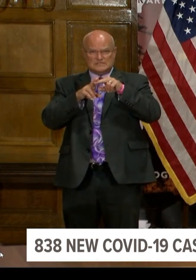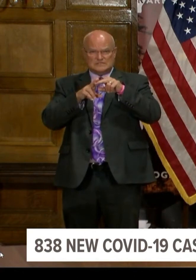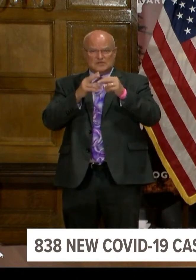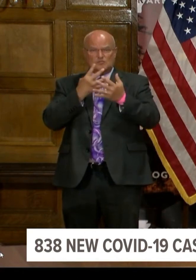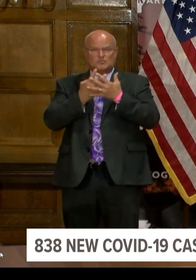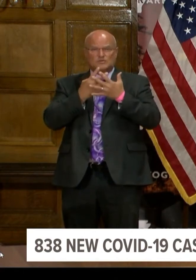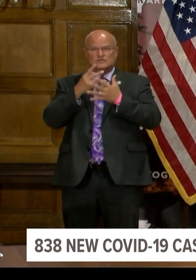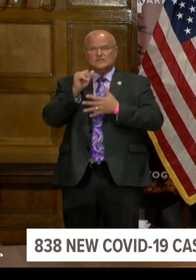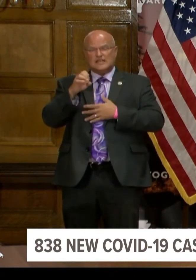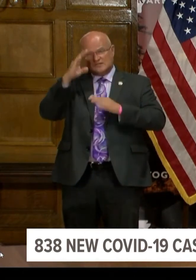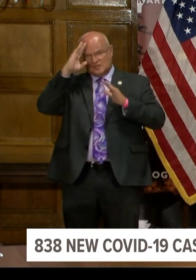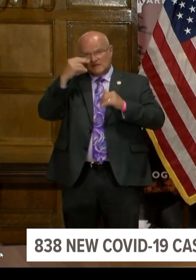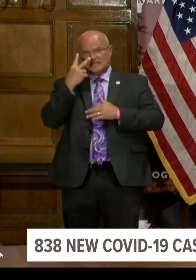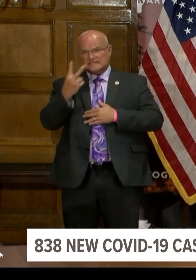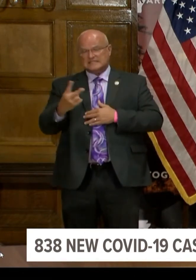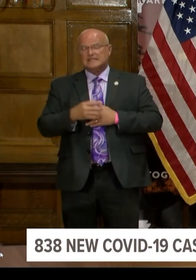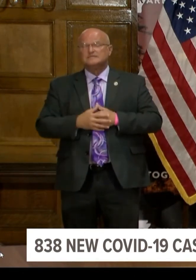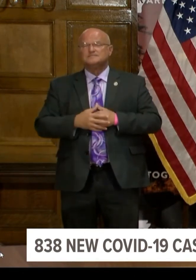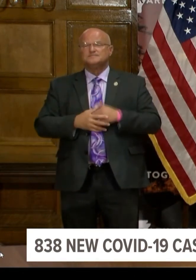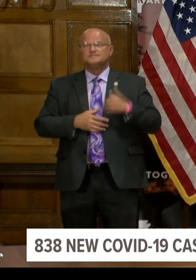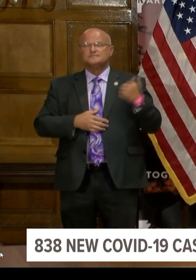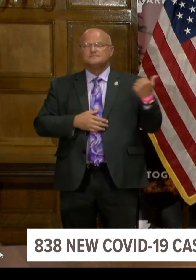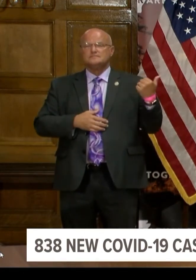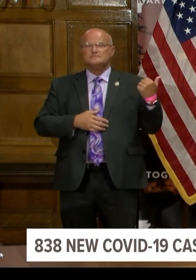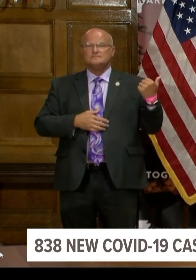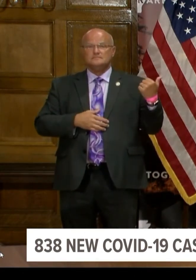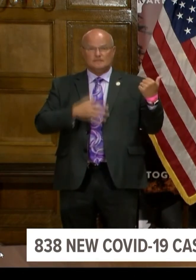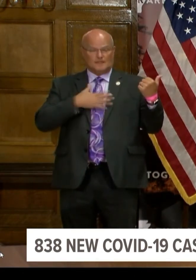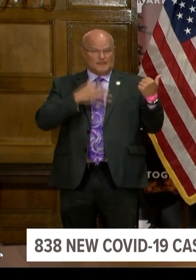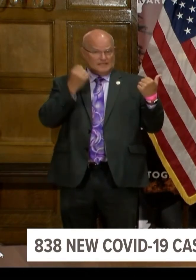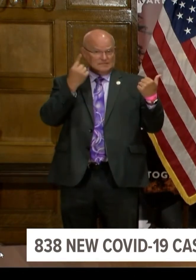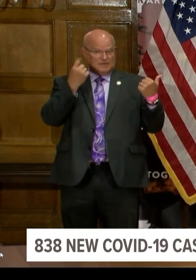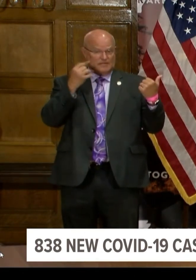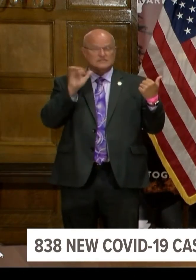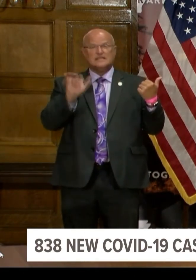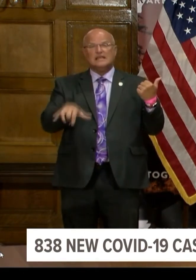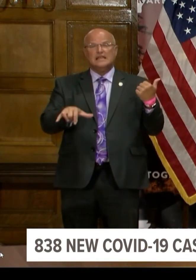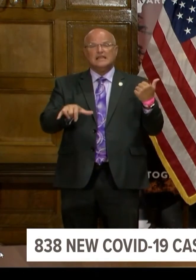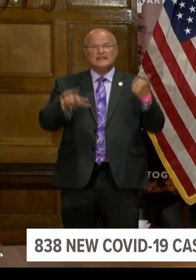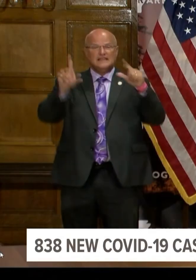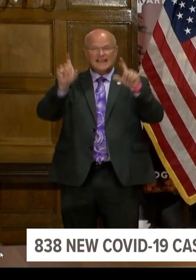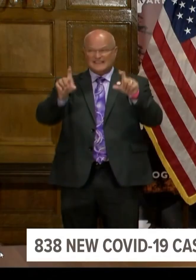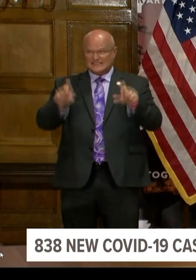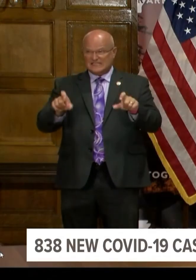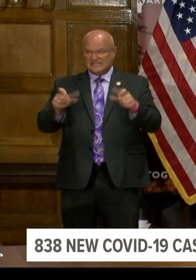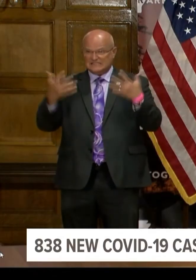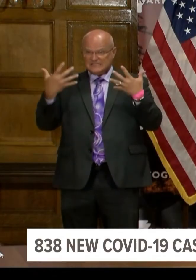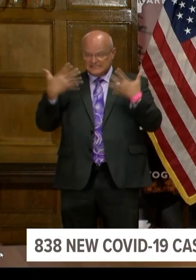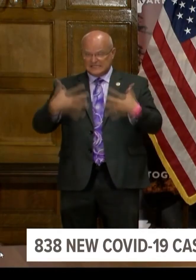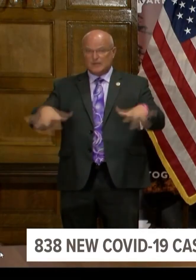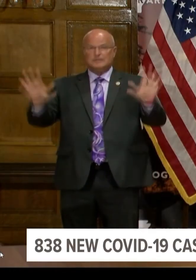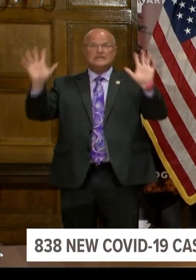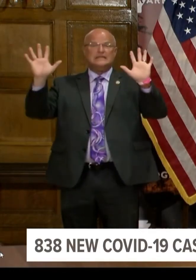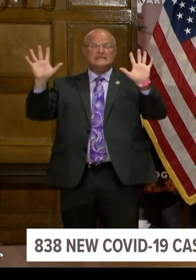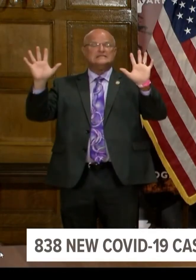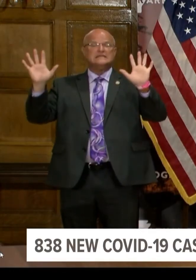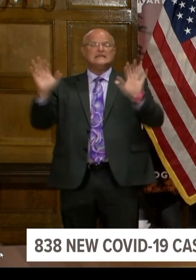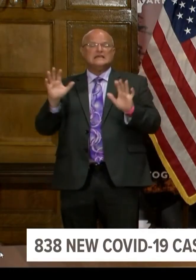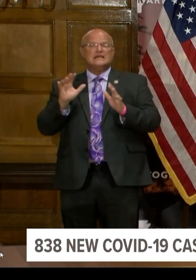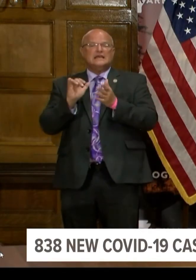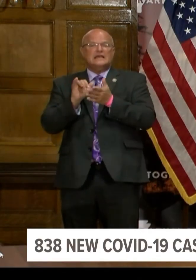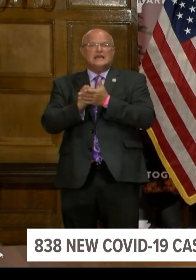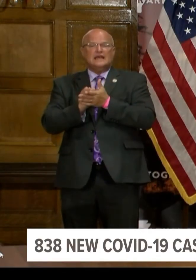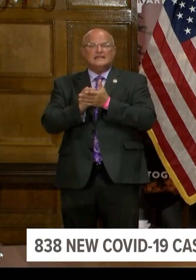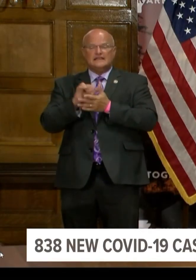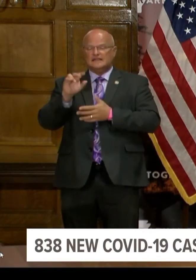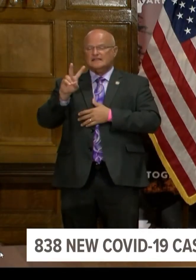prisoner cases are you expecting to see? It's my understanding that the testing is all complete and that